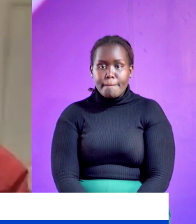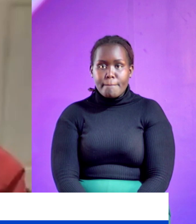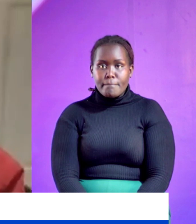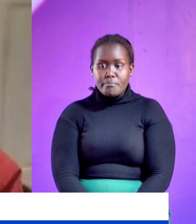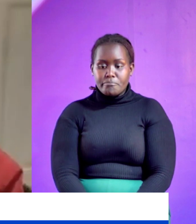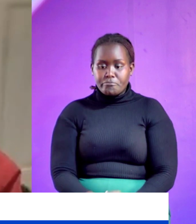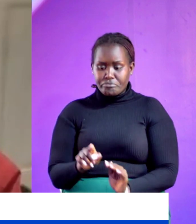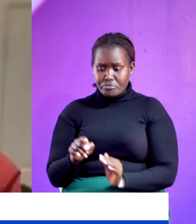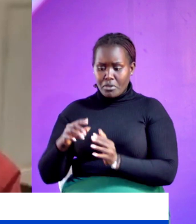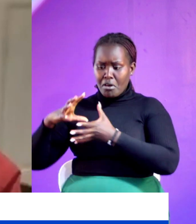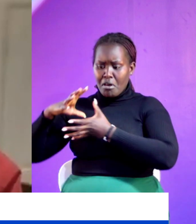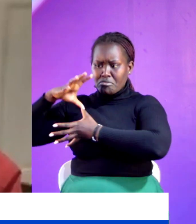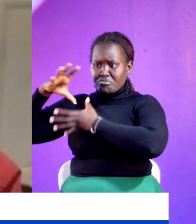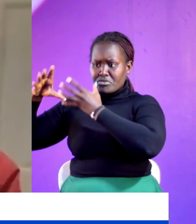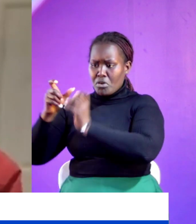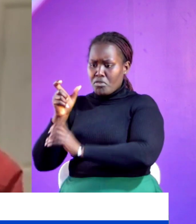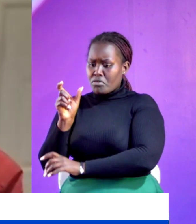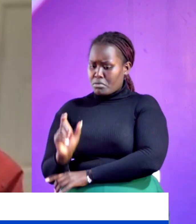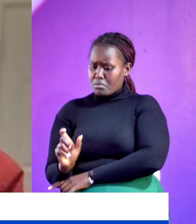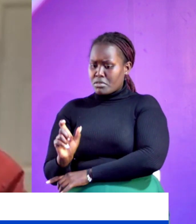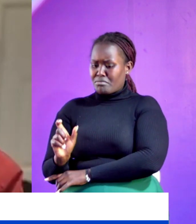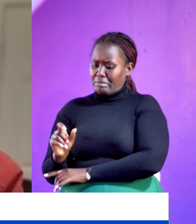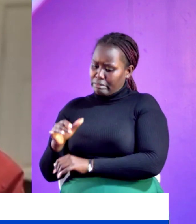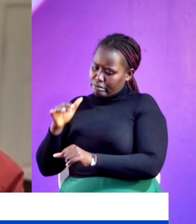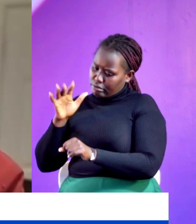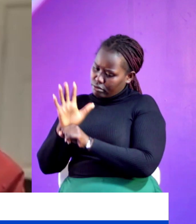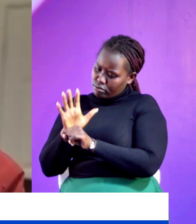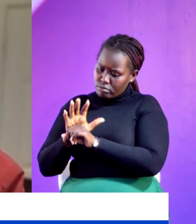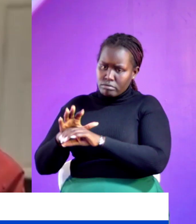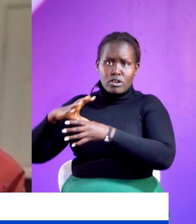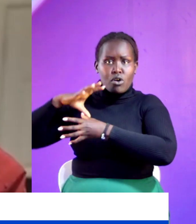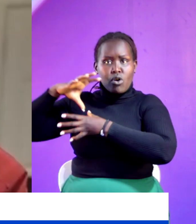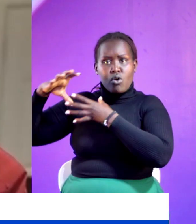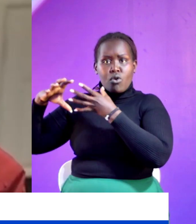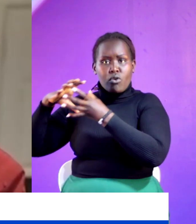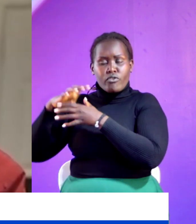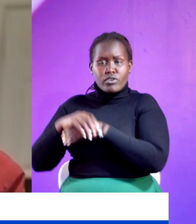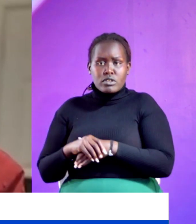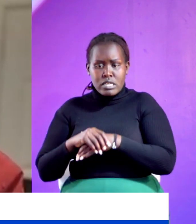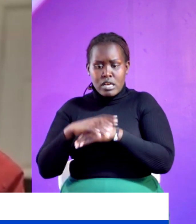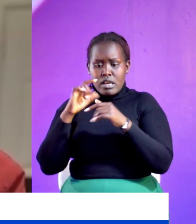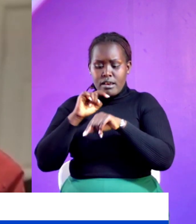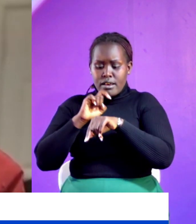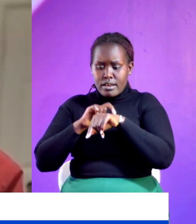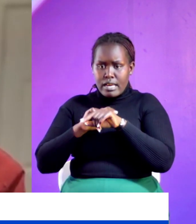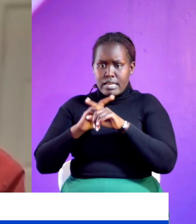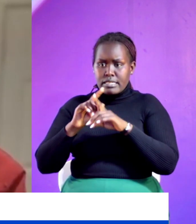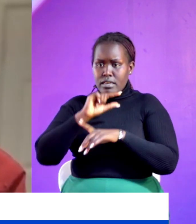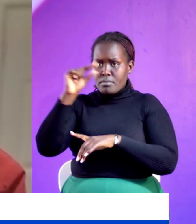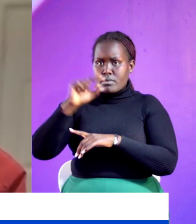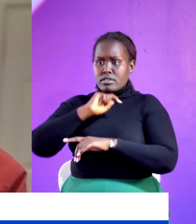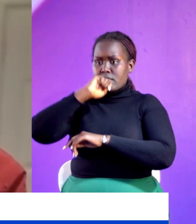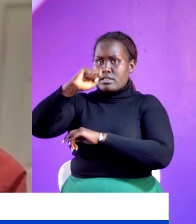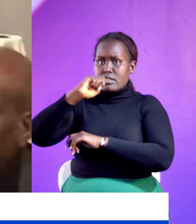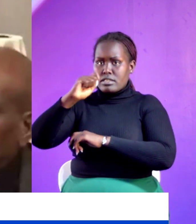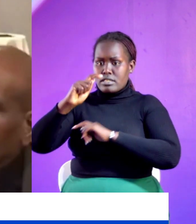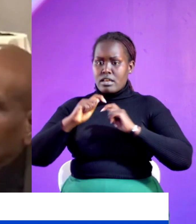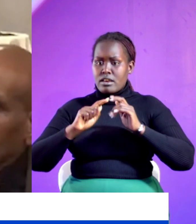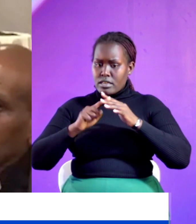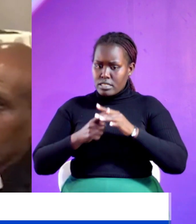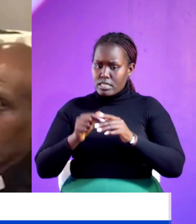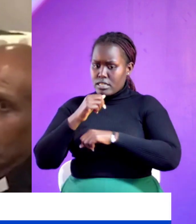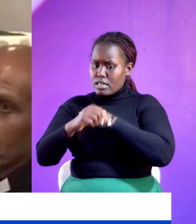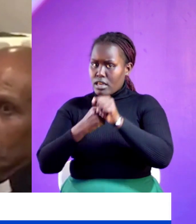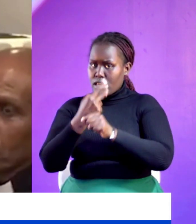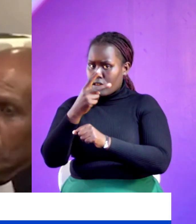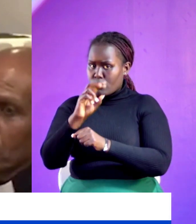He's a very confused person, extremely confused. When the Gen Z's protest started in 2024, he